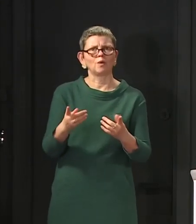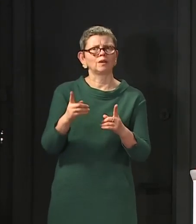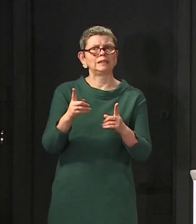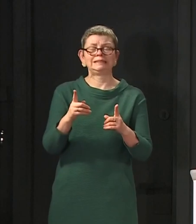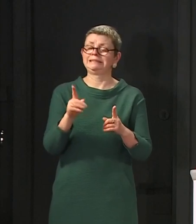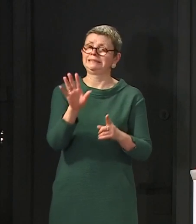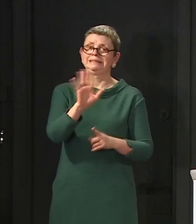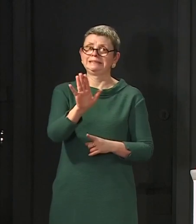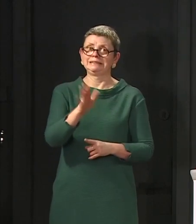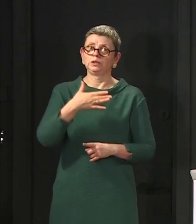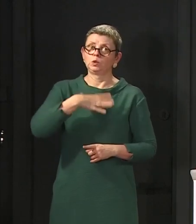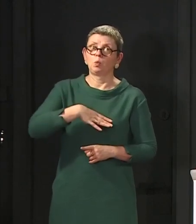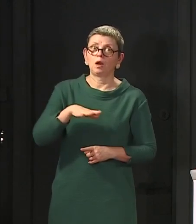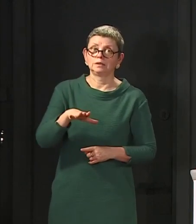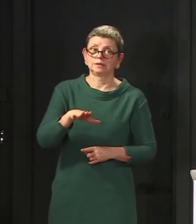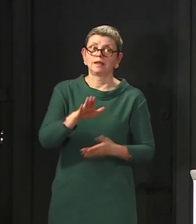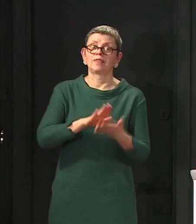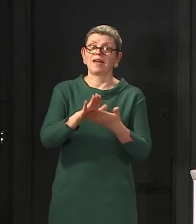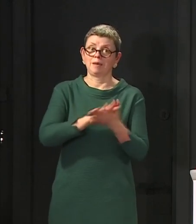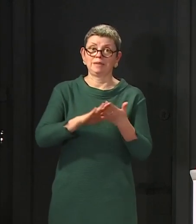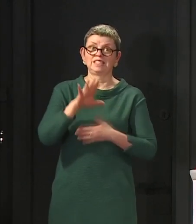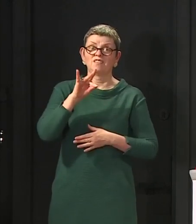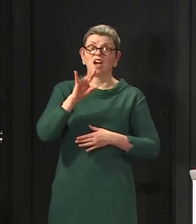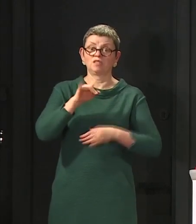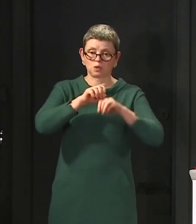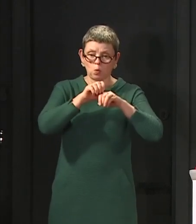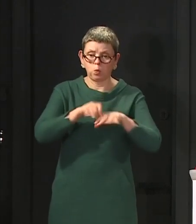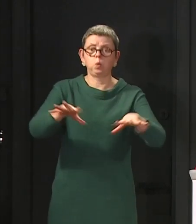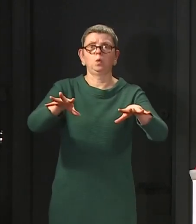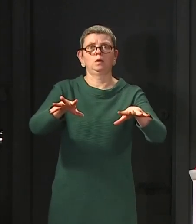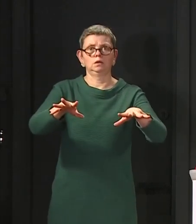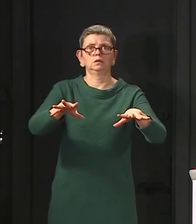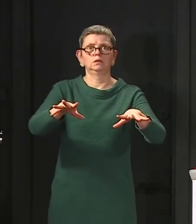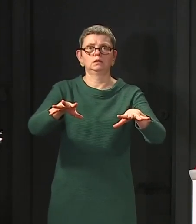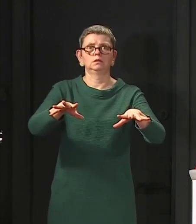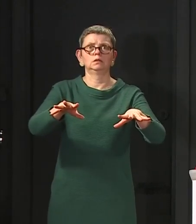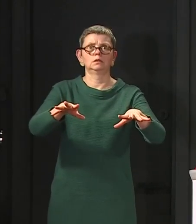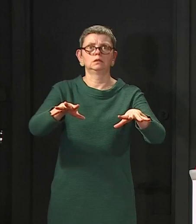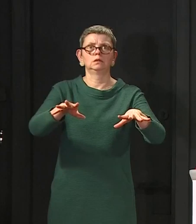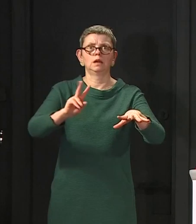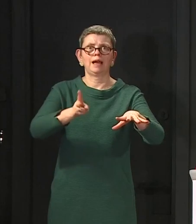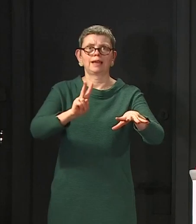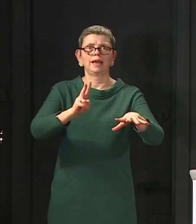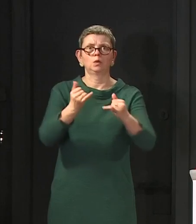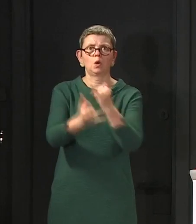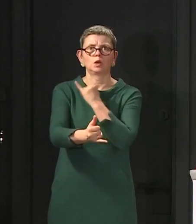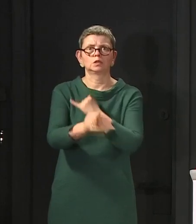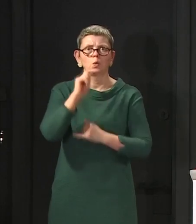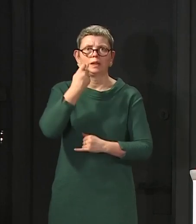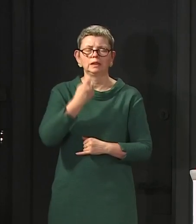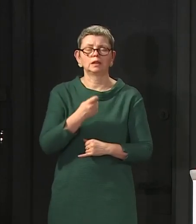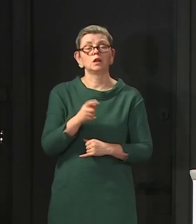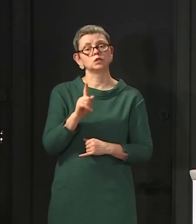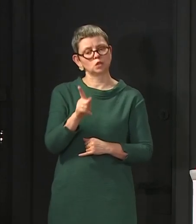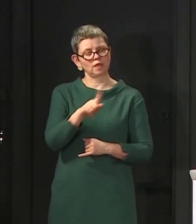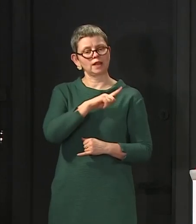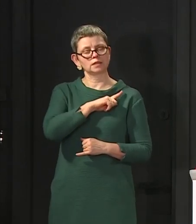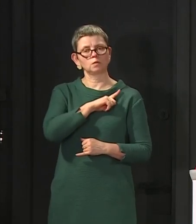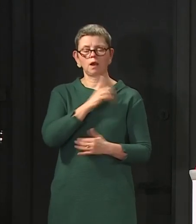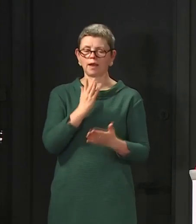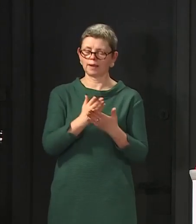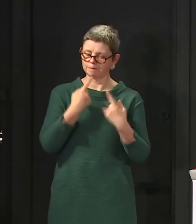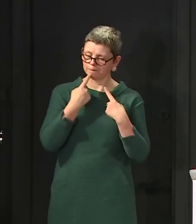the circumstances in which we would see a rapid increase in the virus. So I will continue to articulate a message for Scotland that I think